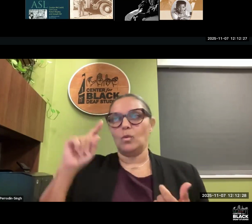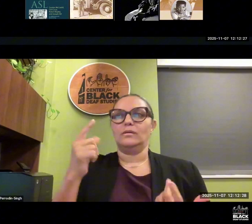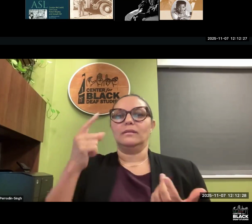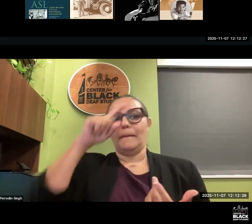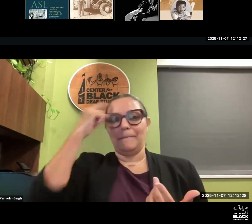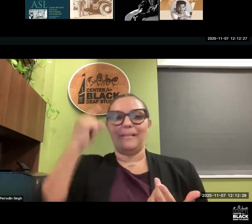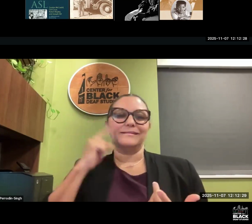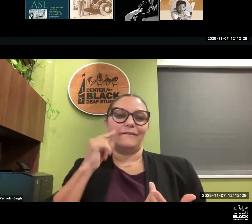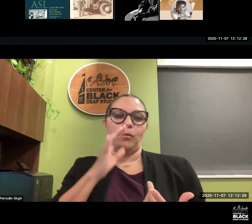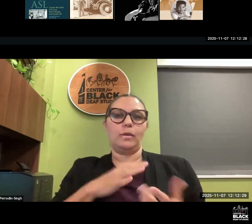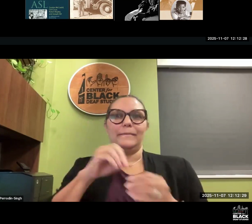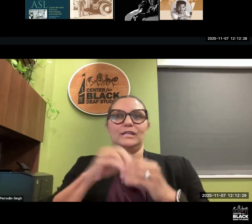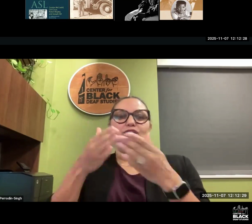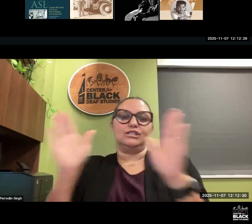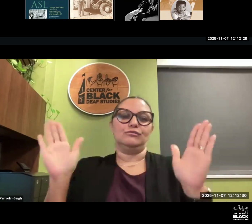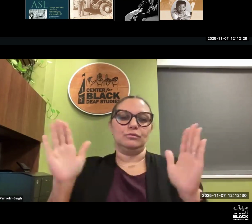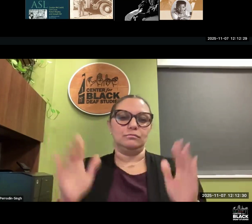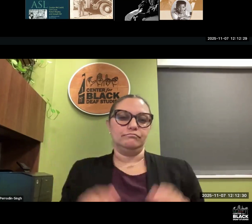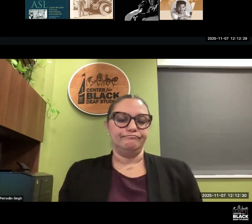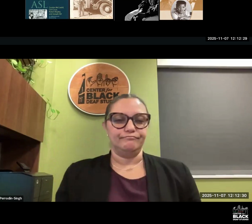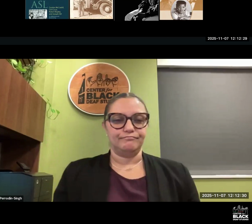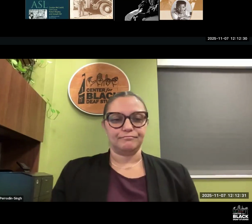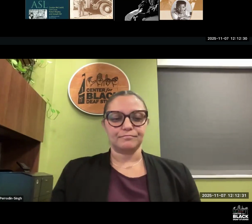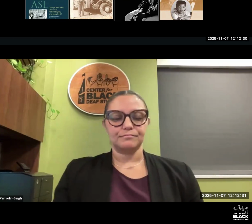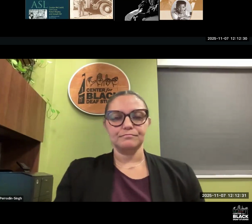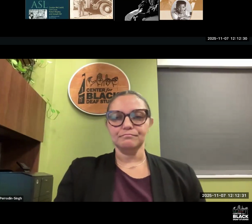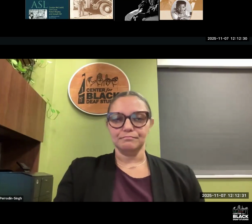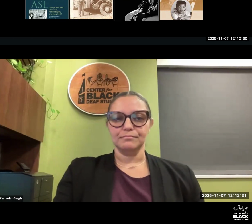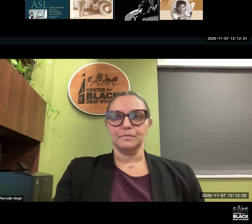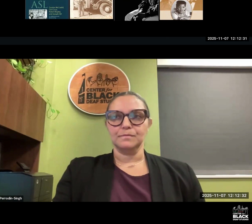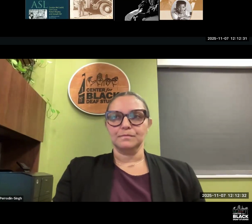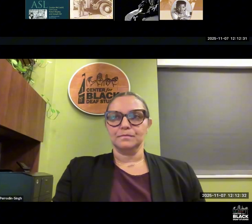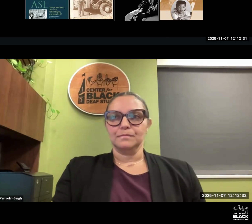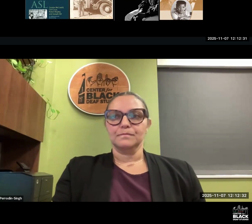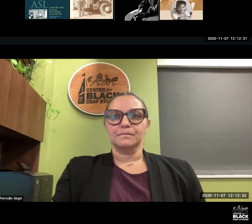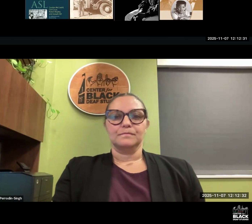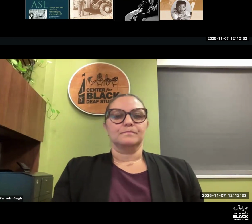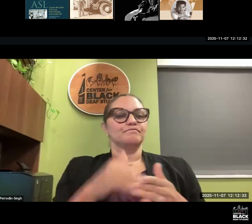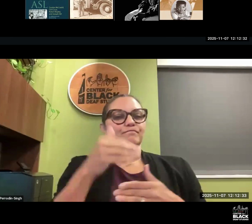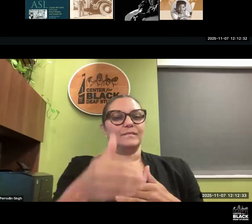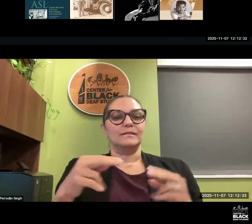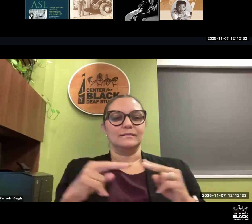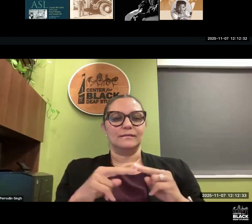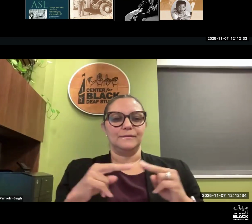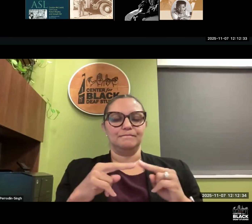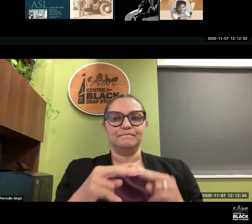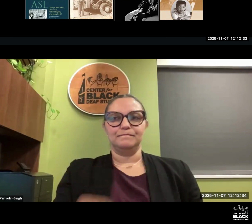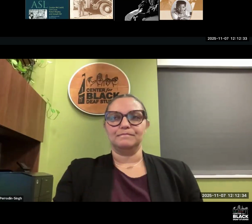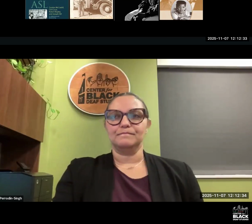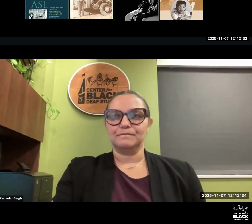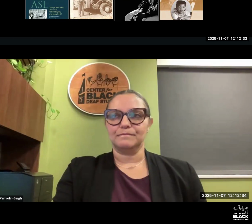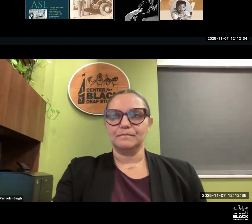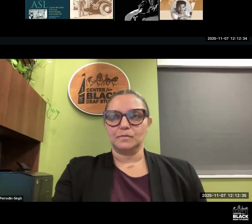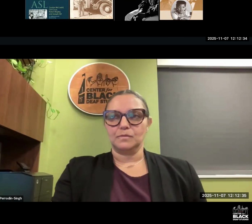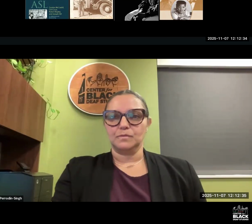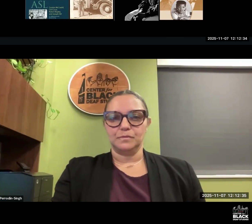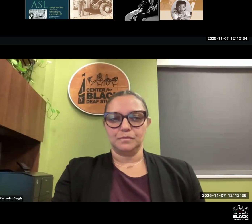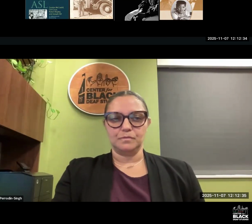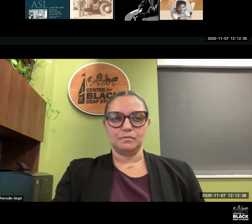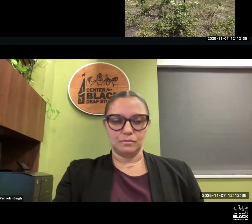My purpose was to improve quality of life for Black people and Black deaf women in general.